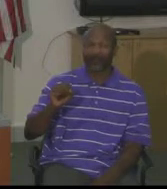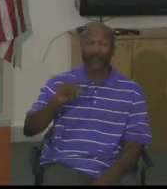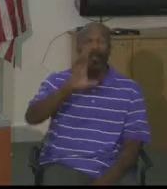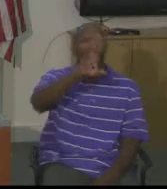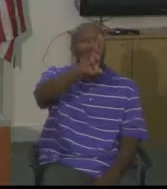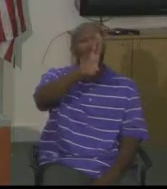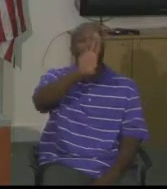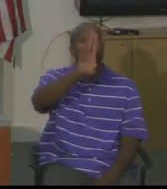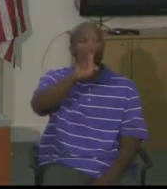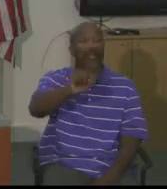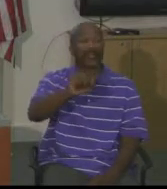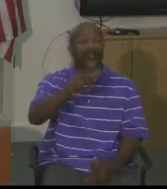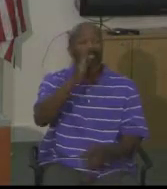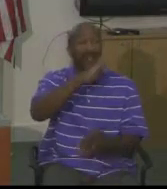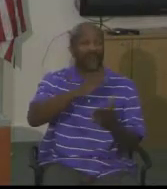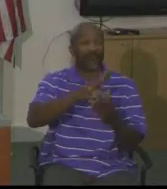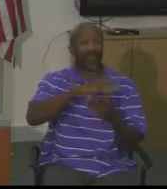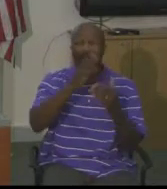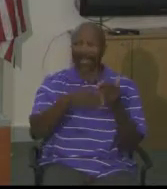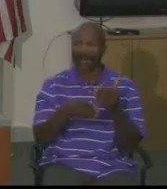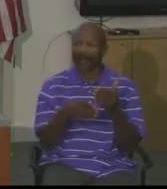The current architecture,